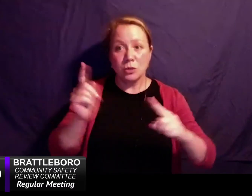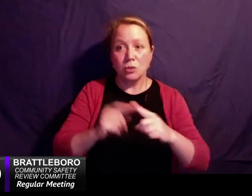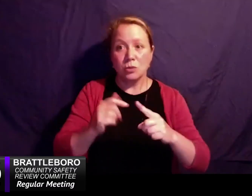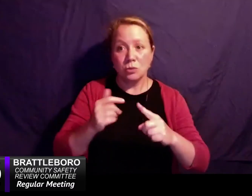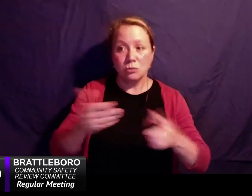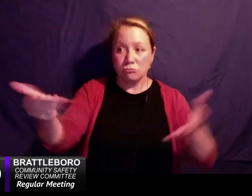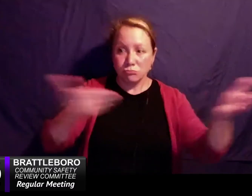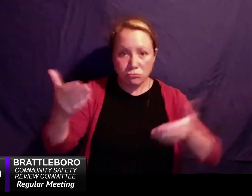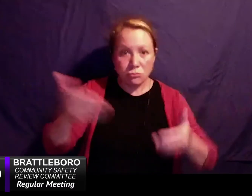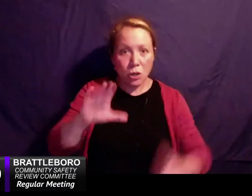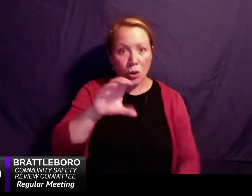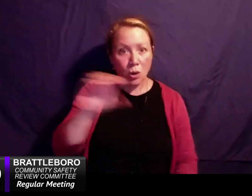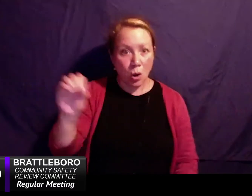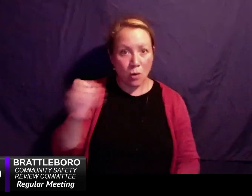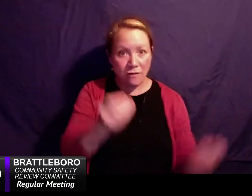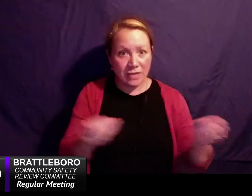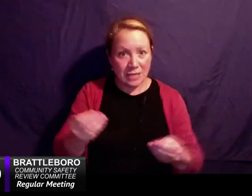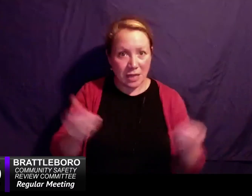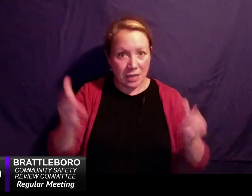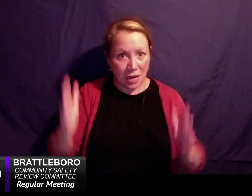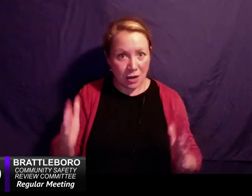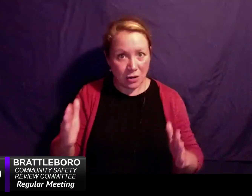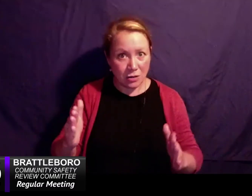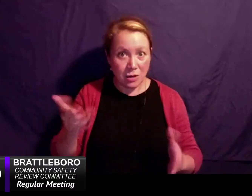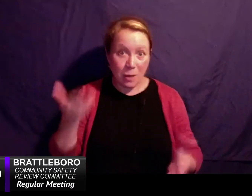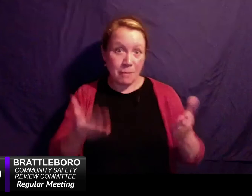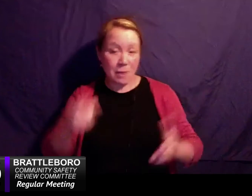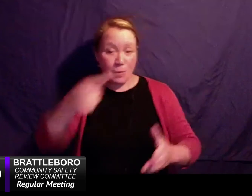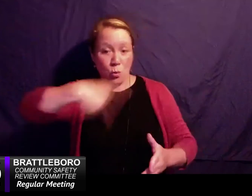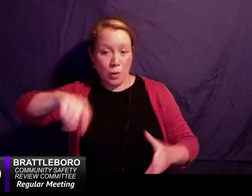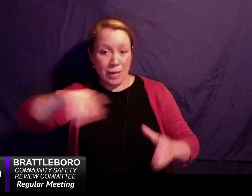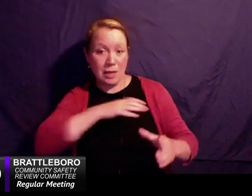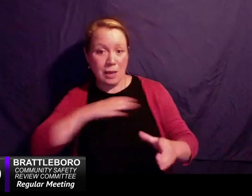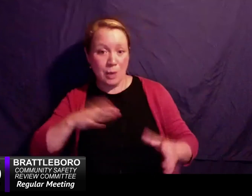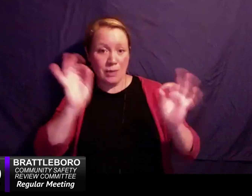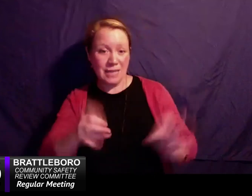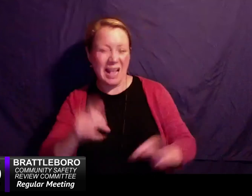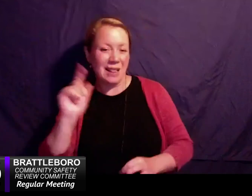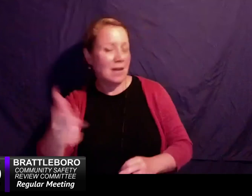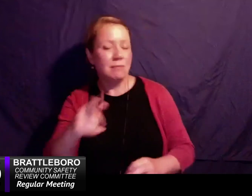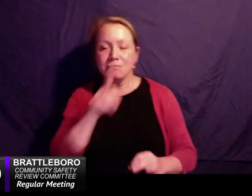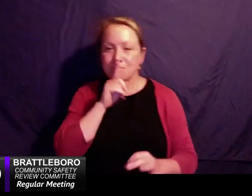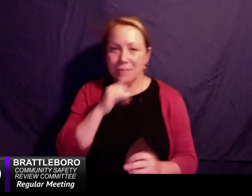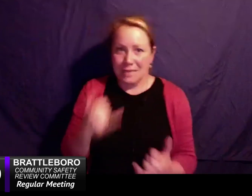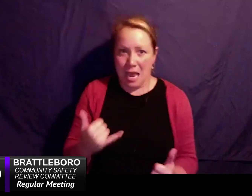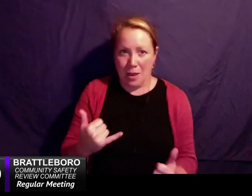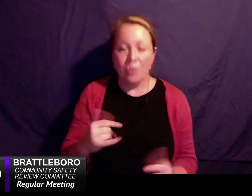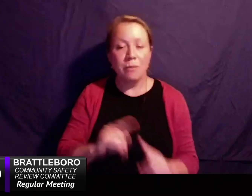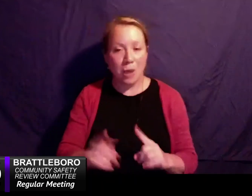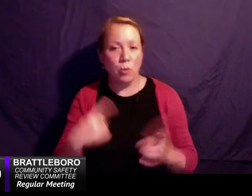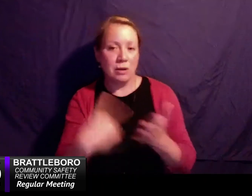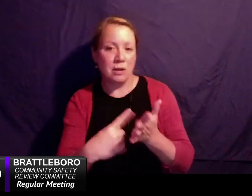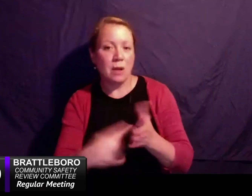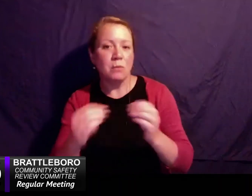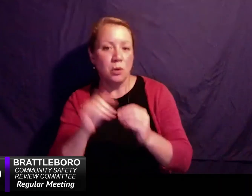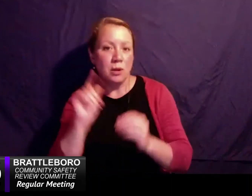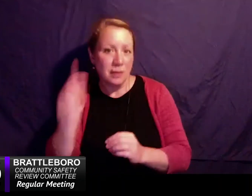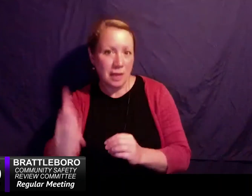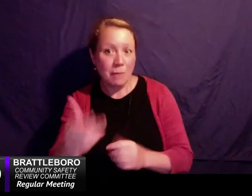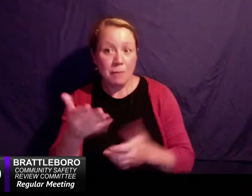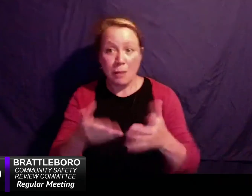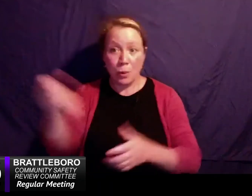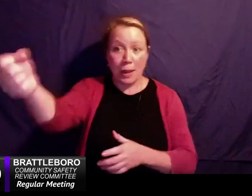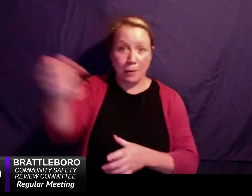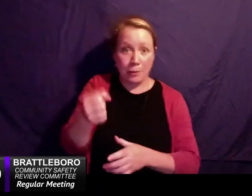co-facilitators. We might get to make a choice about that as a committee later. We're not going to make those kind of decisions today. We might be able to bring somebody